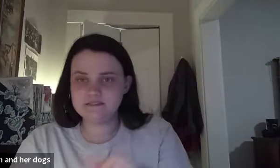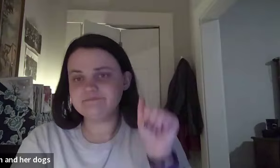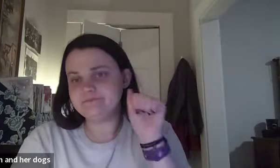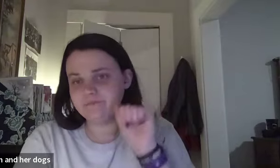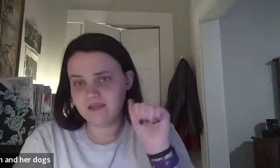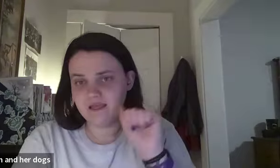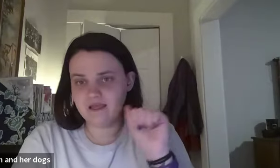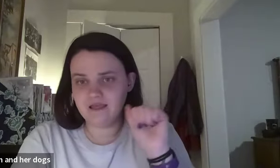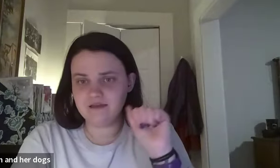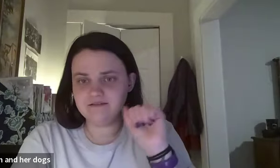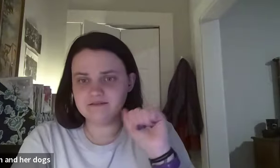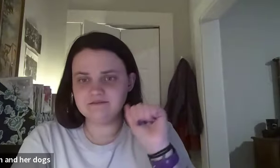aunt, aunt,